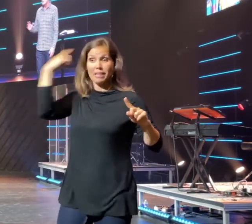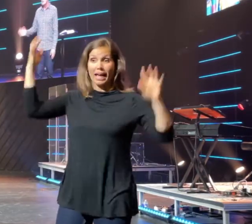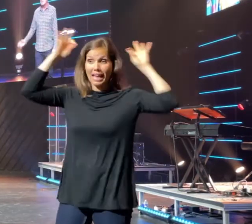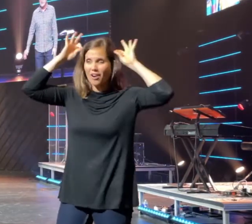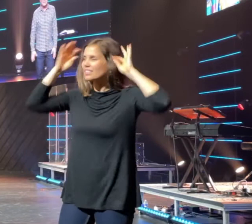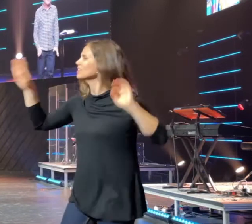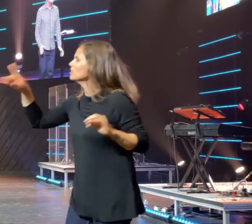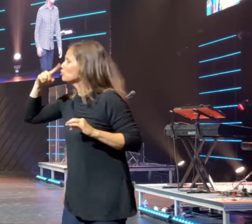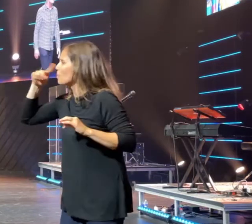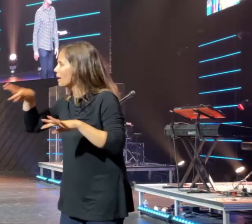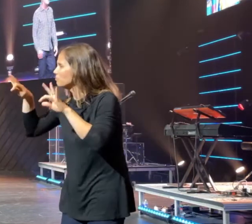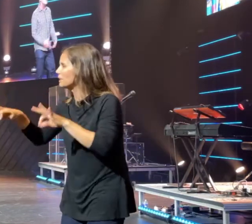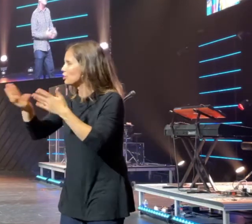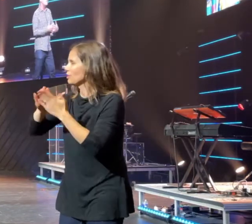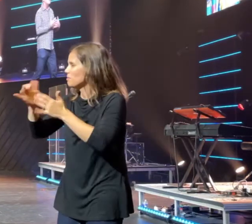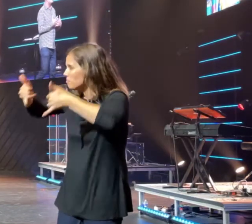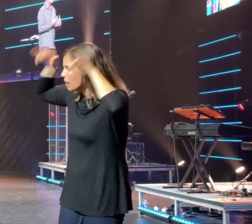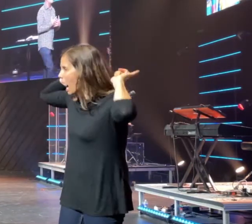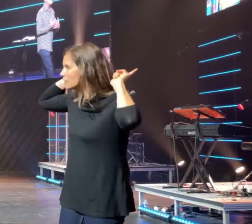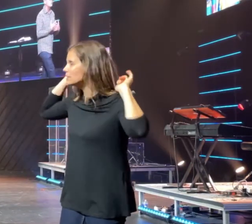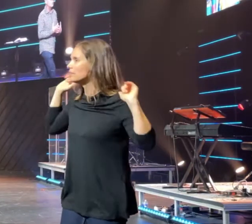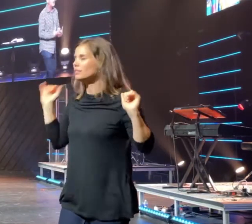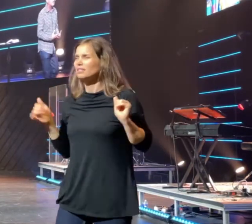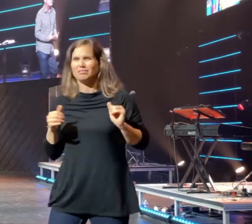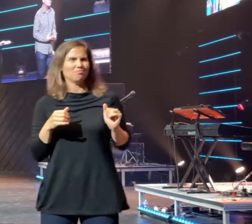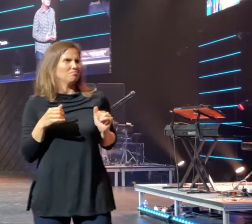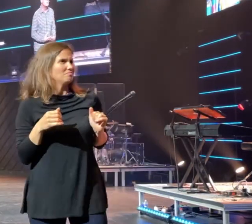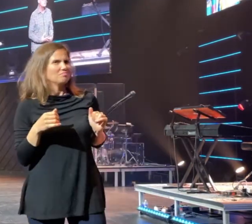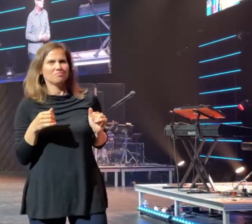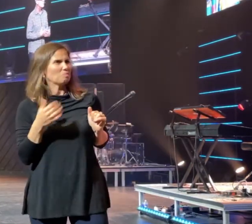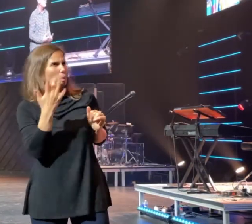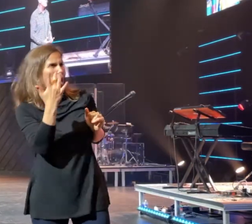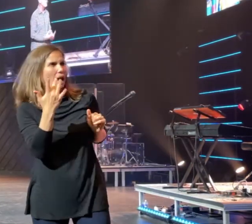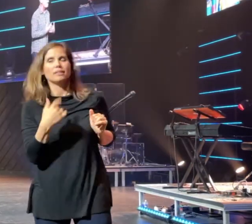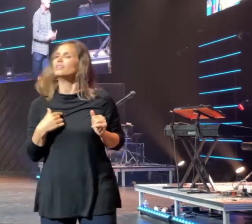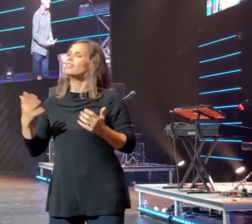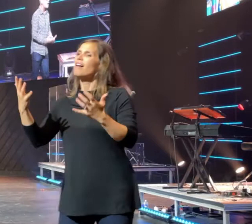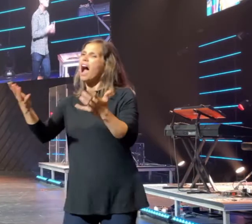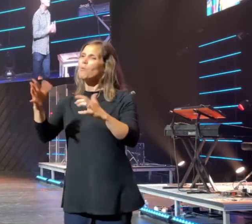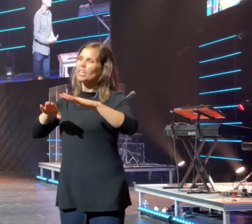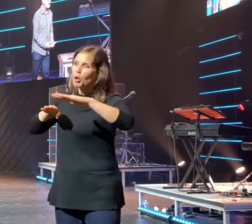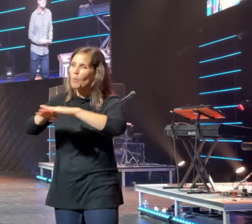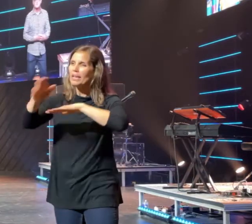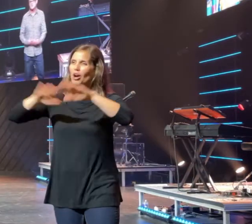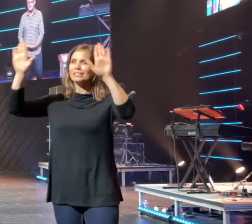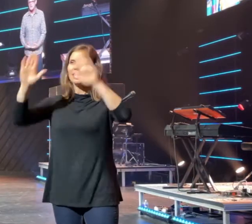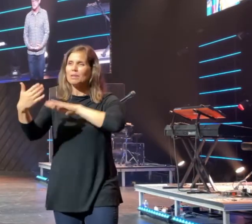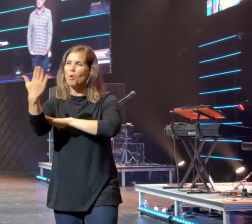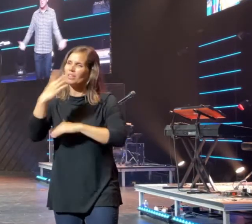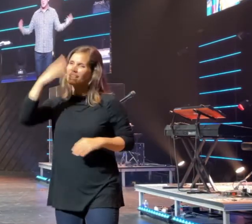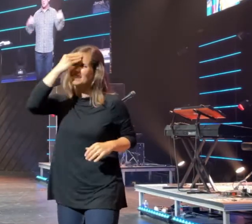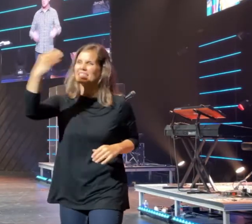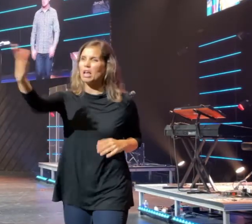was a crazy idea. He didn't care why, because I said, I want to be able to walk into this room and say to people, we have got to change. So he